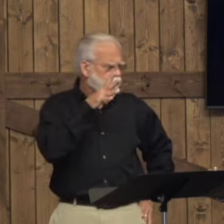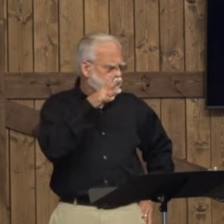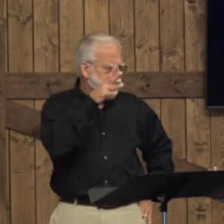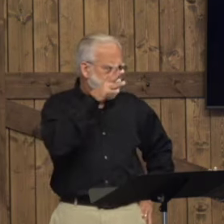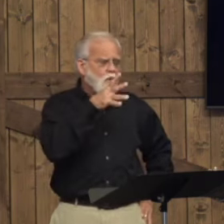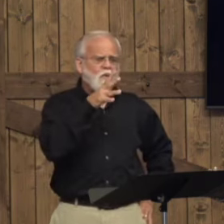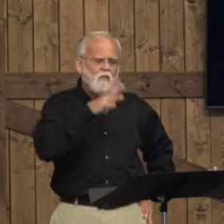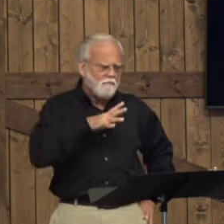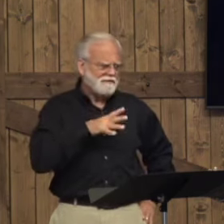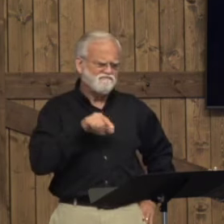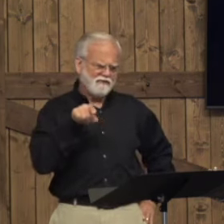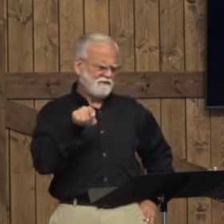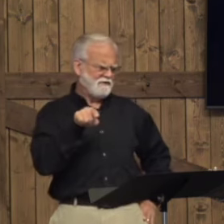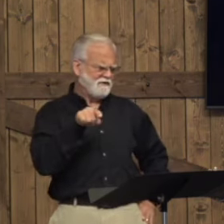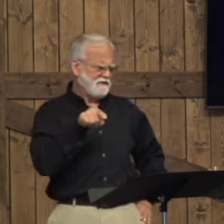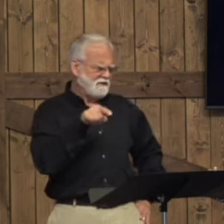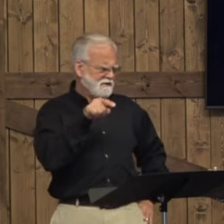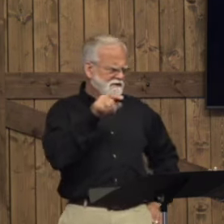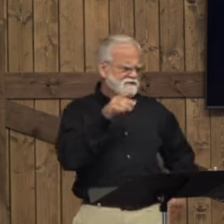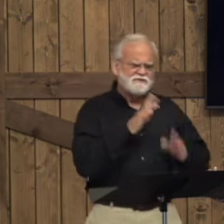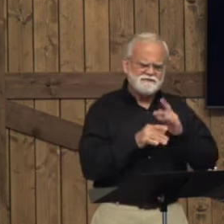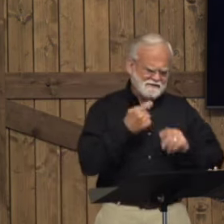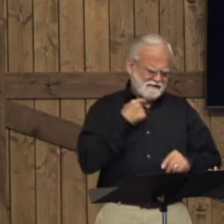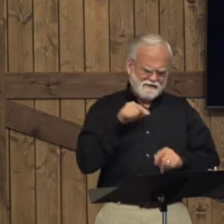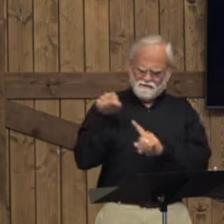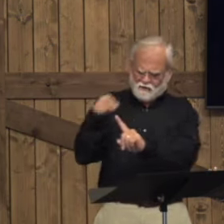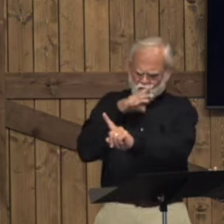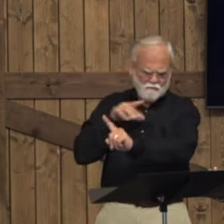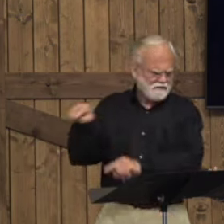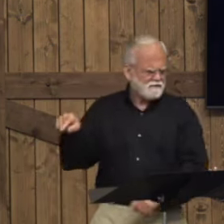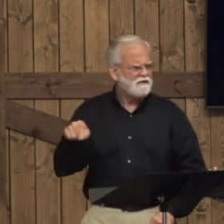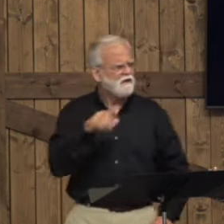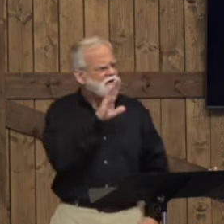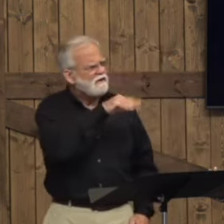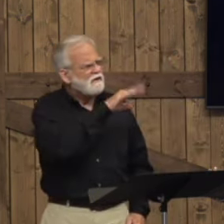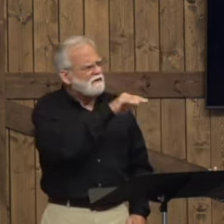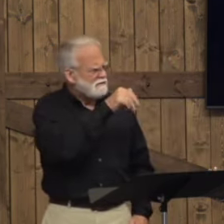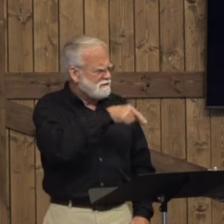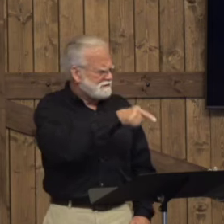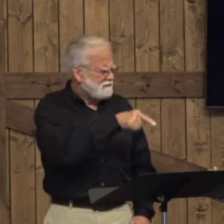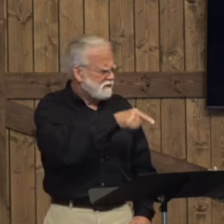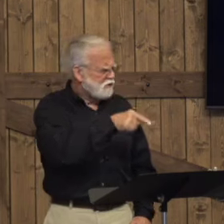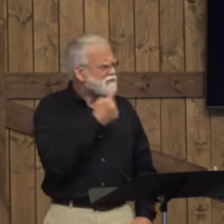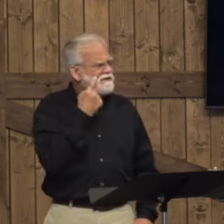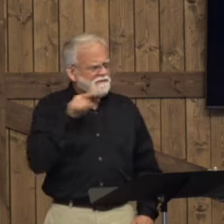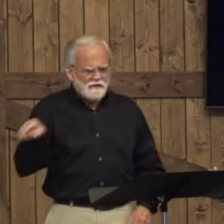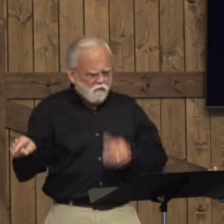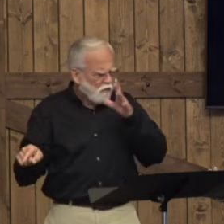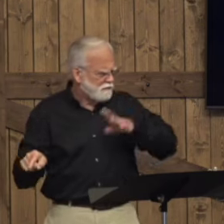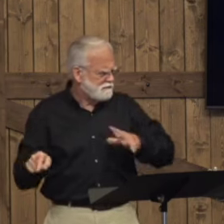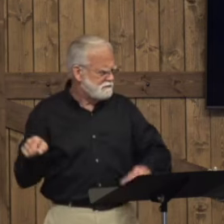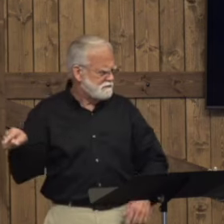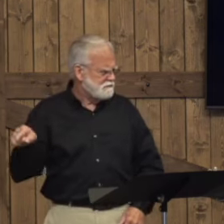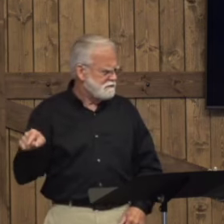Then he turned to the woman and said to Simon, Look at this woman, kneeling here.